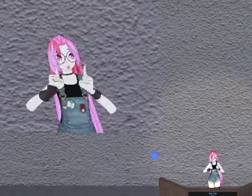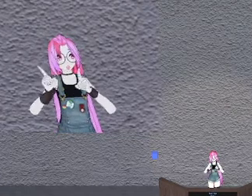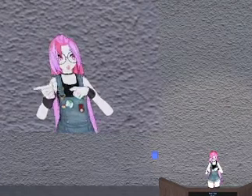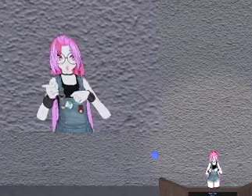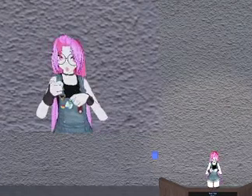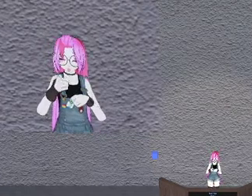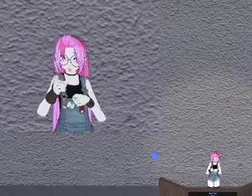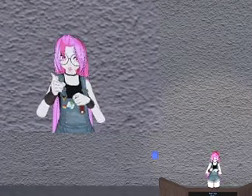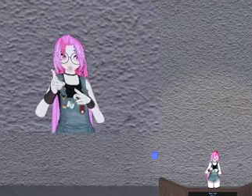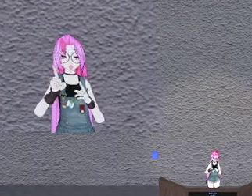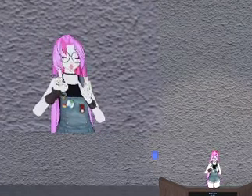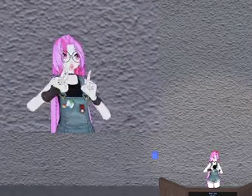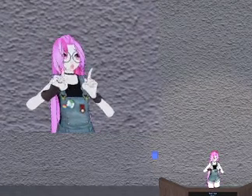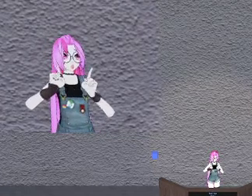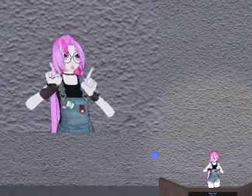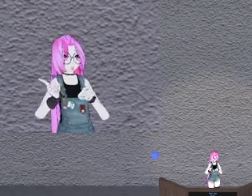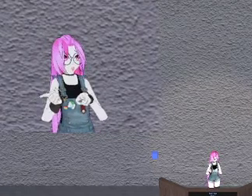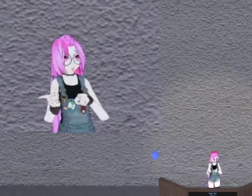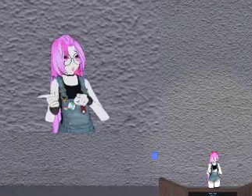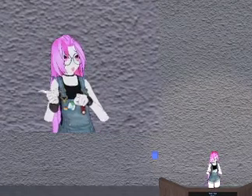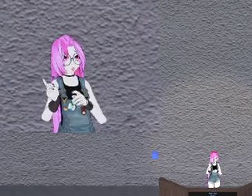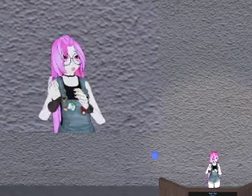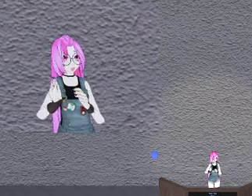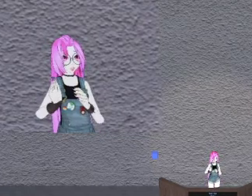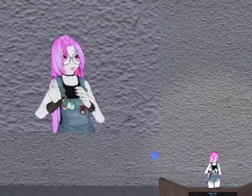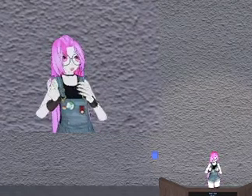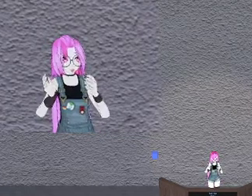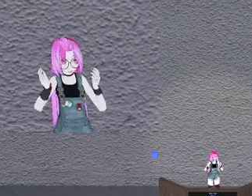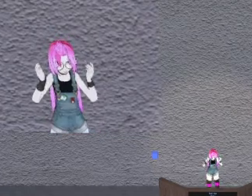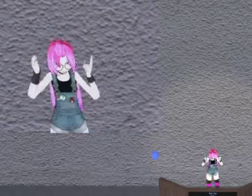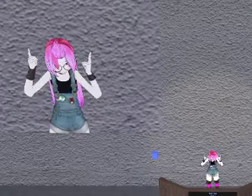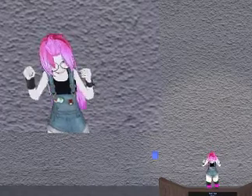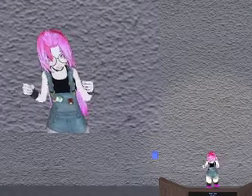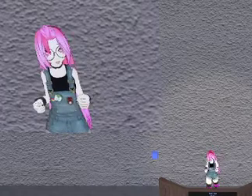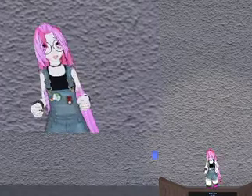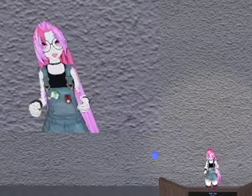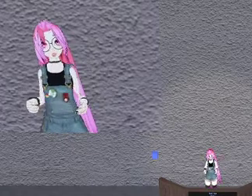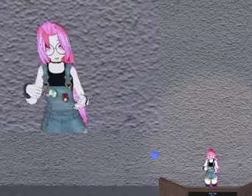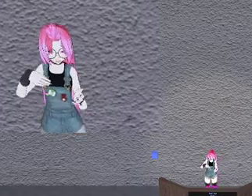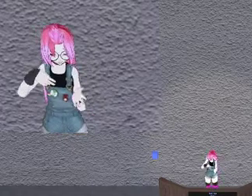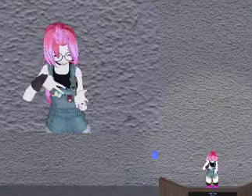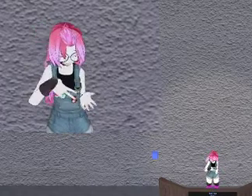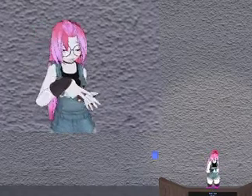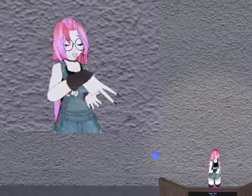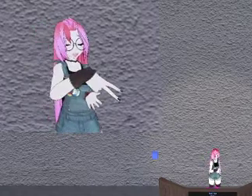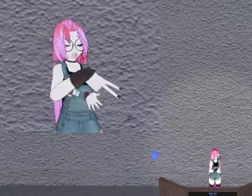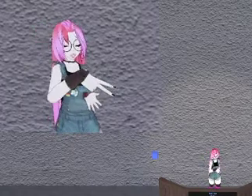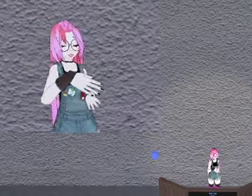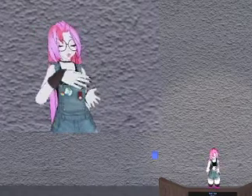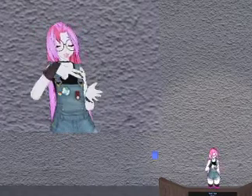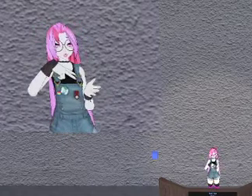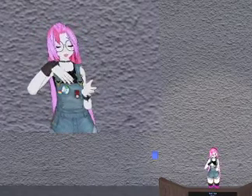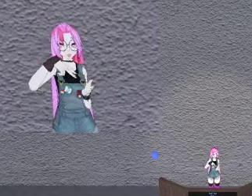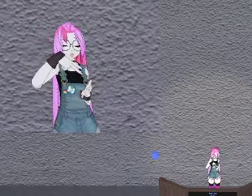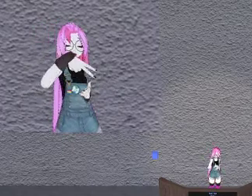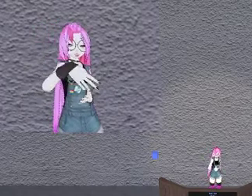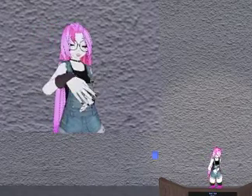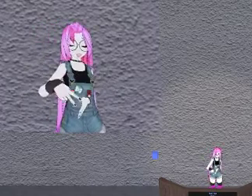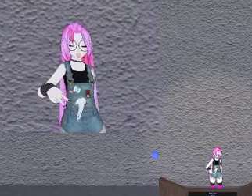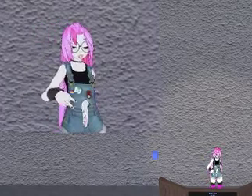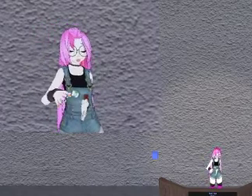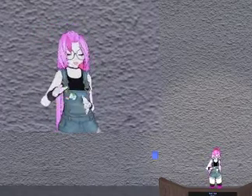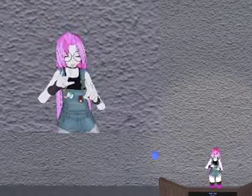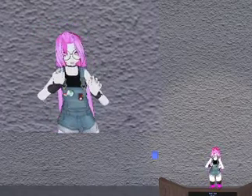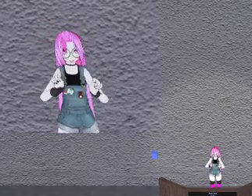you're saying going, you're right. Imagine this as only meaning literally like standing up and going. Like, you are